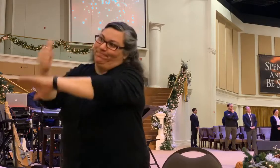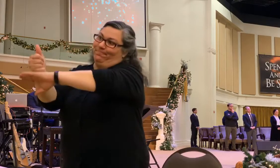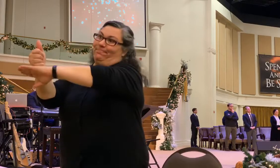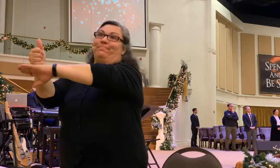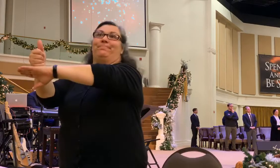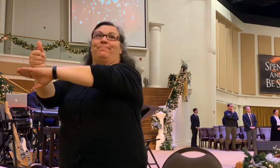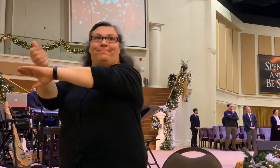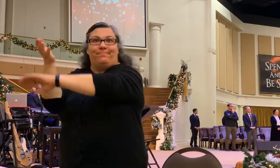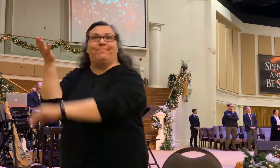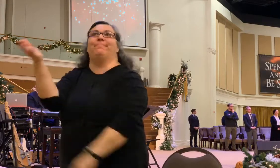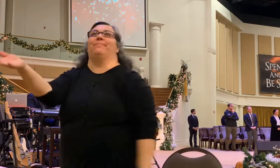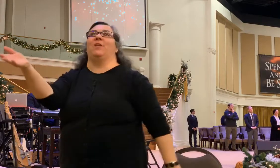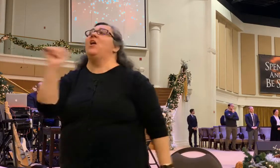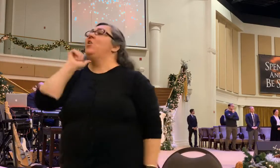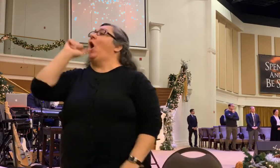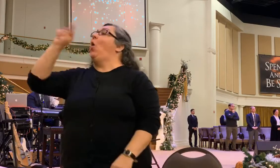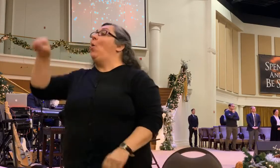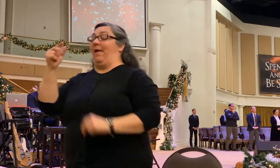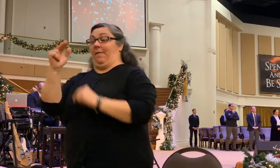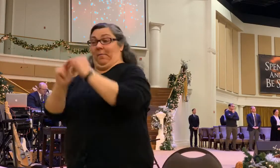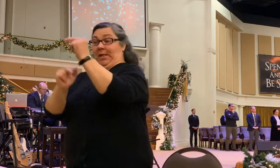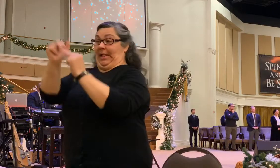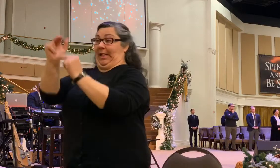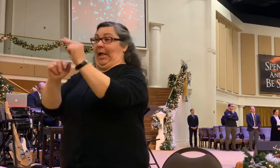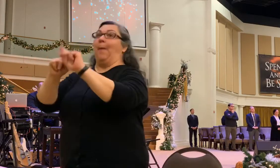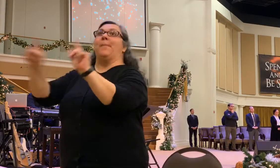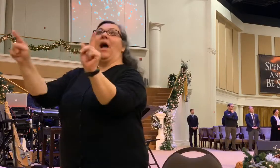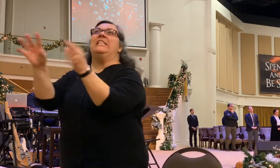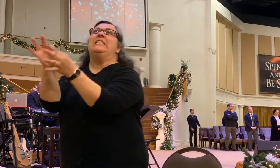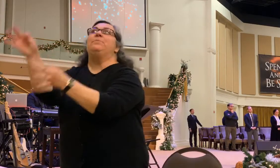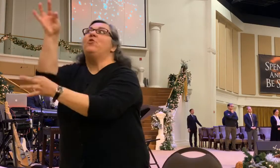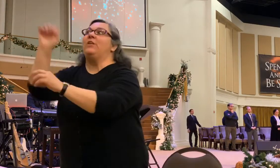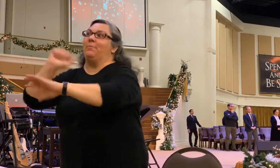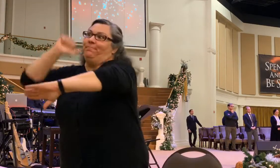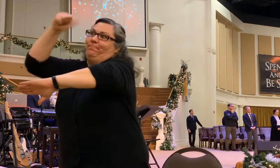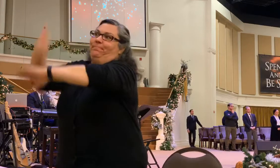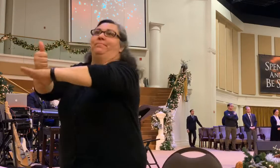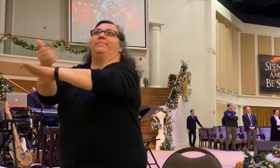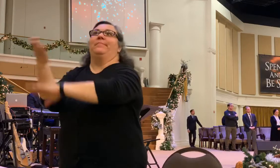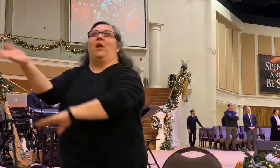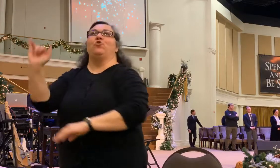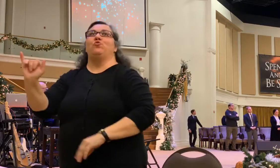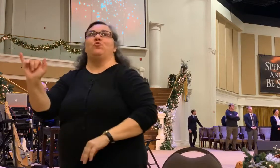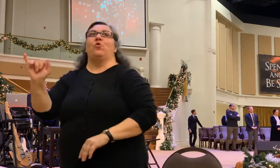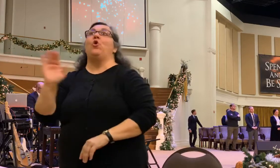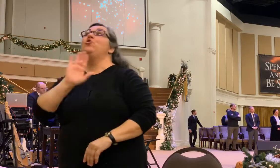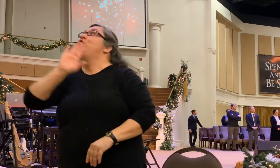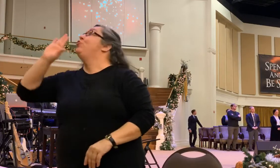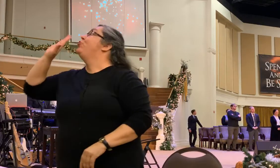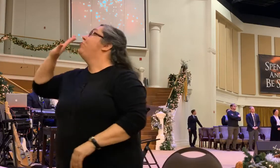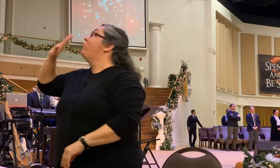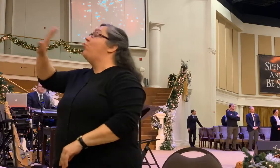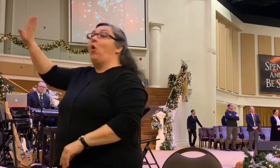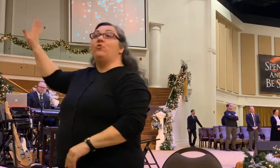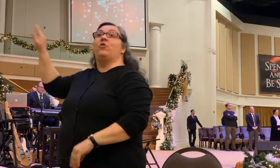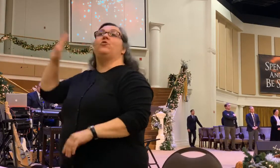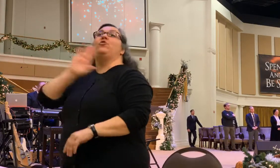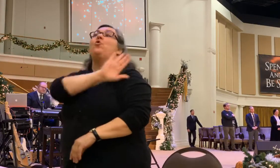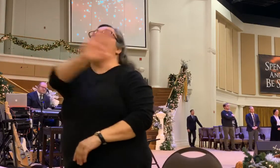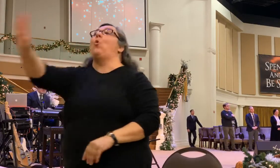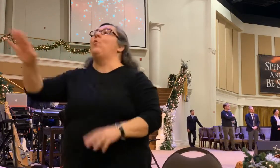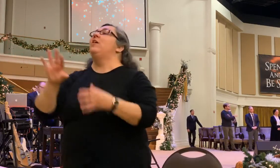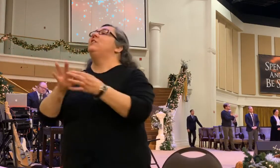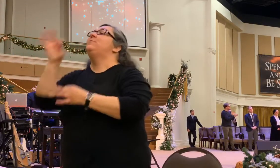been built, not only physically, but spiritually. That's your spiritual grandkids. How many love